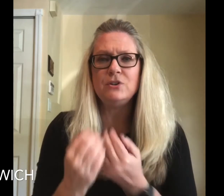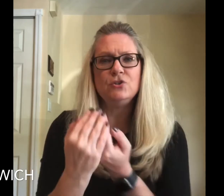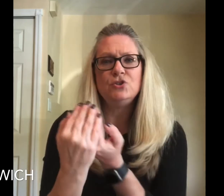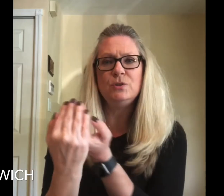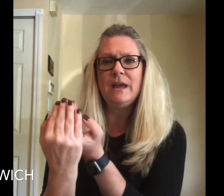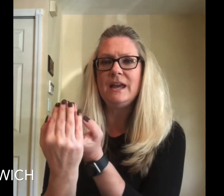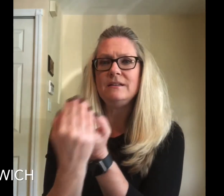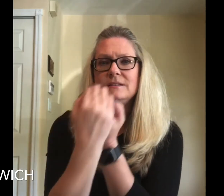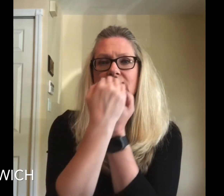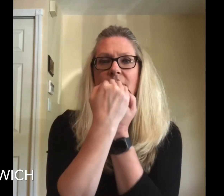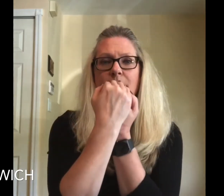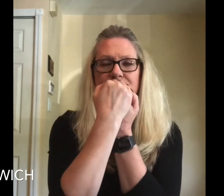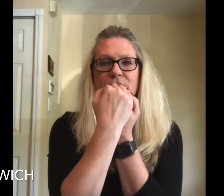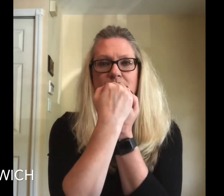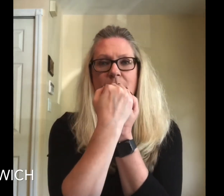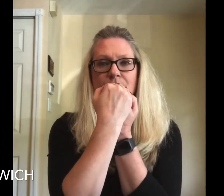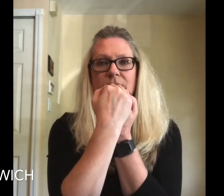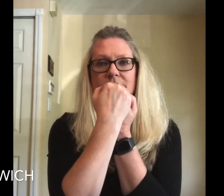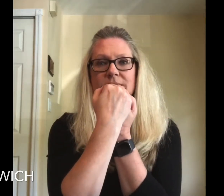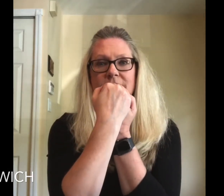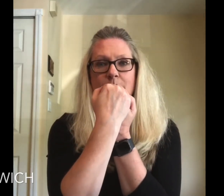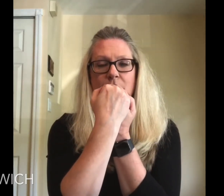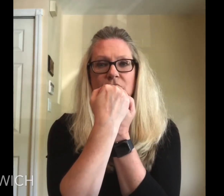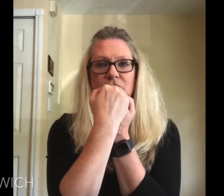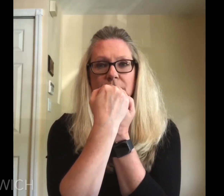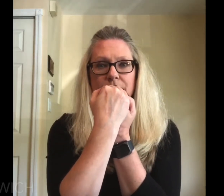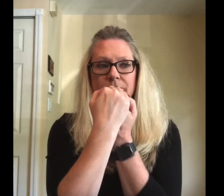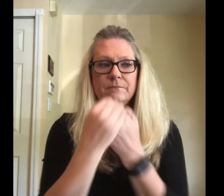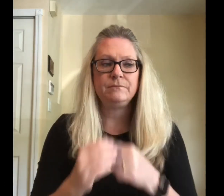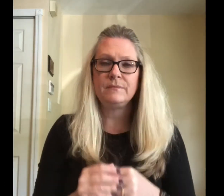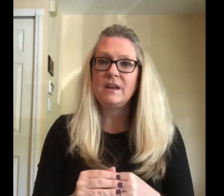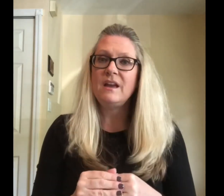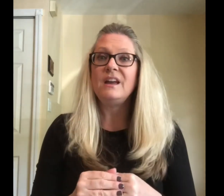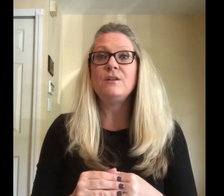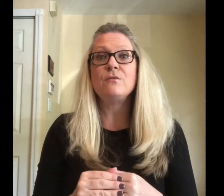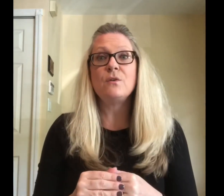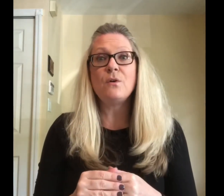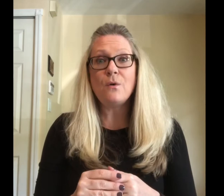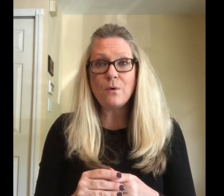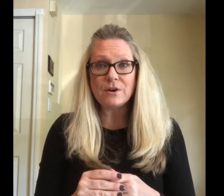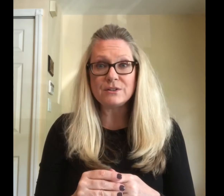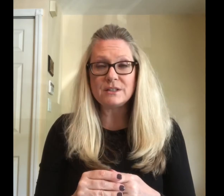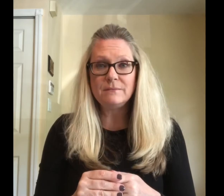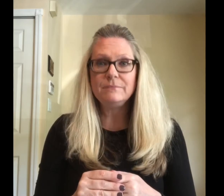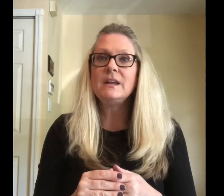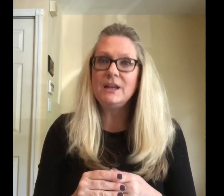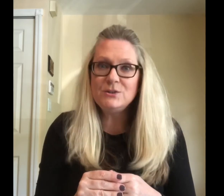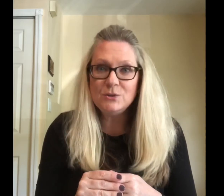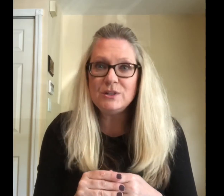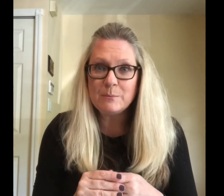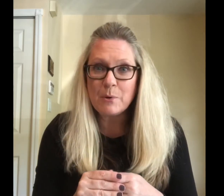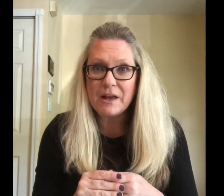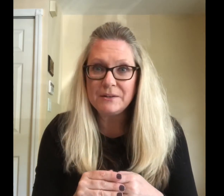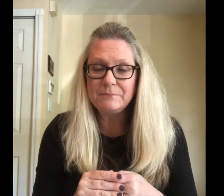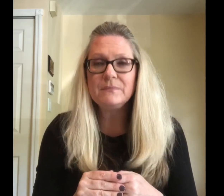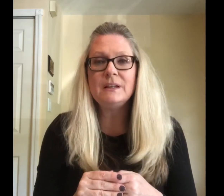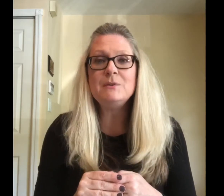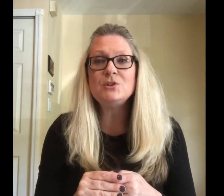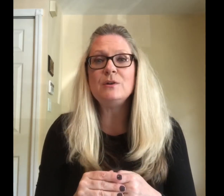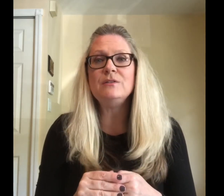two hands up to your mouth, sandwich. And of course, he's using bread. Let me show you the